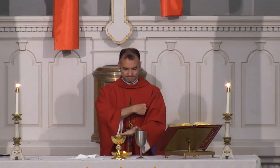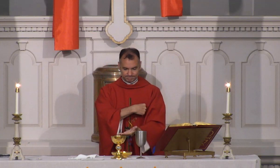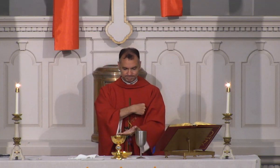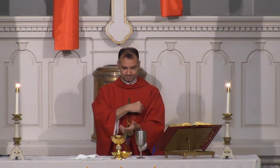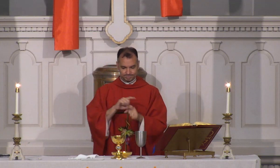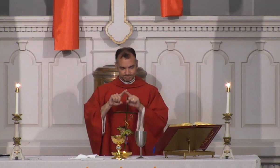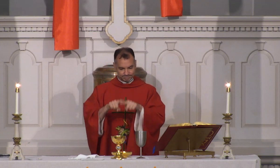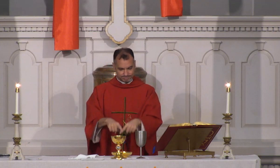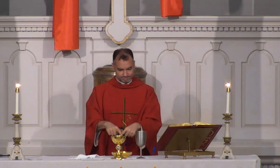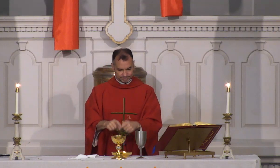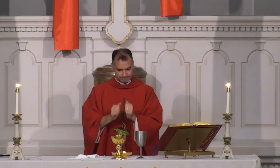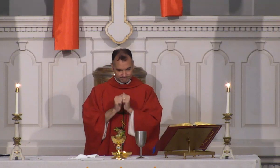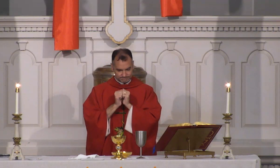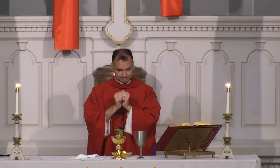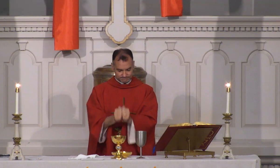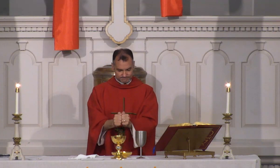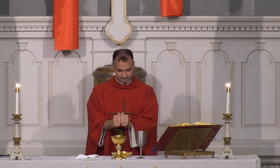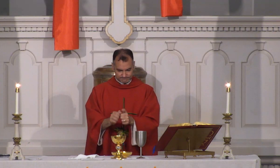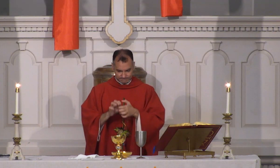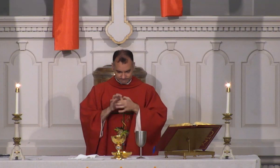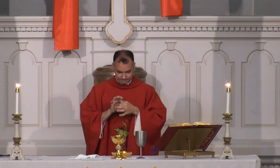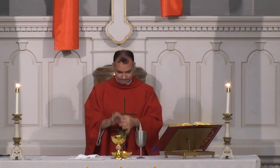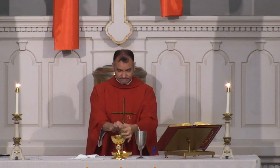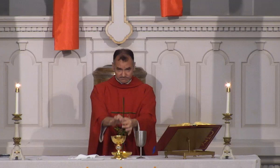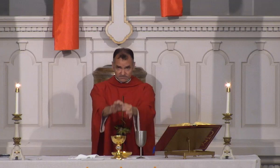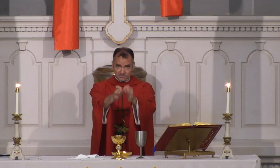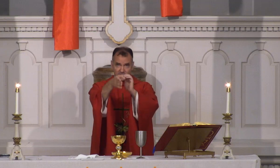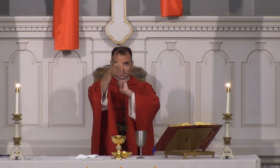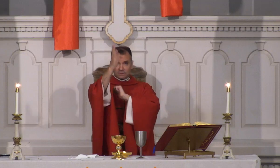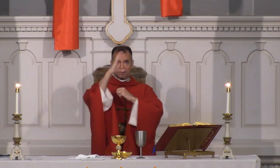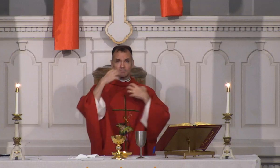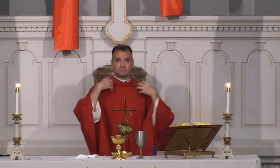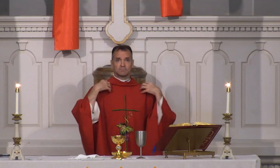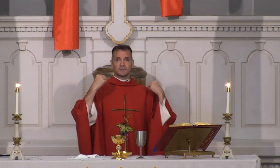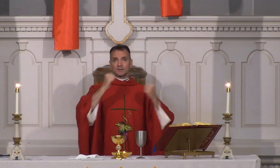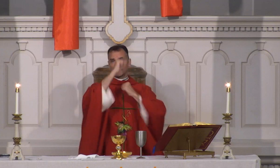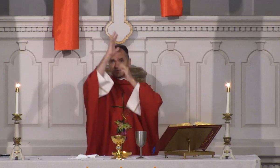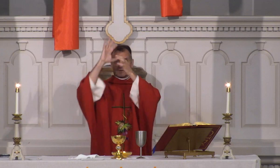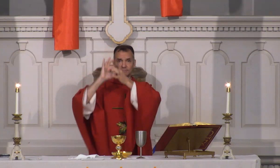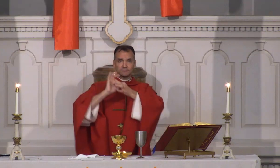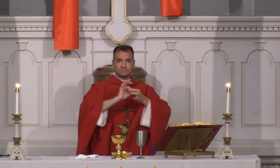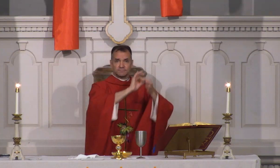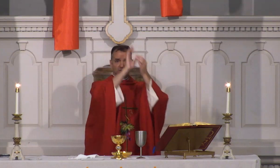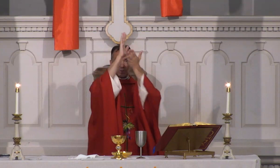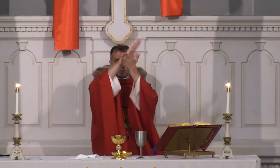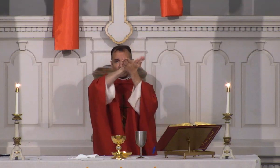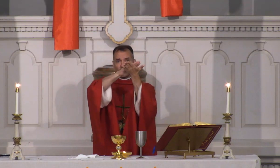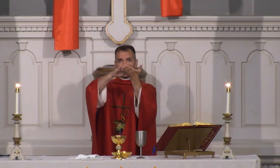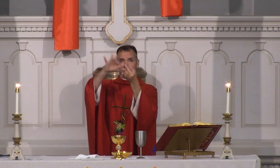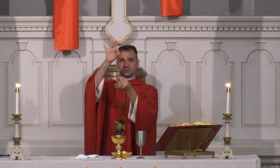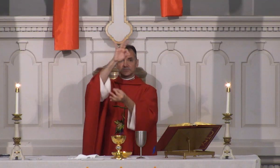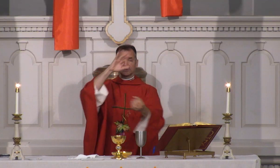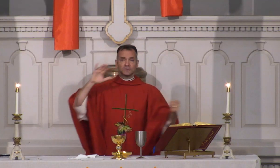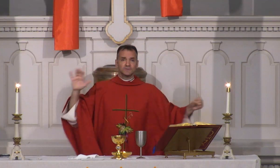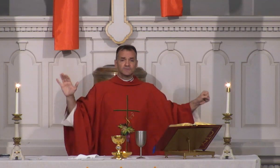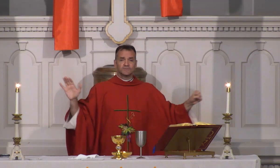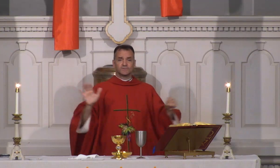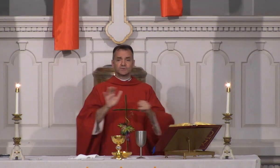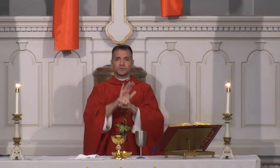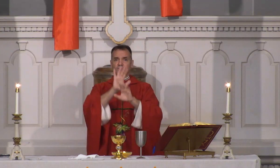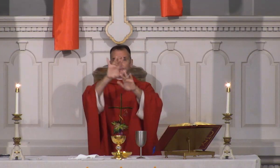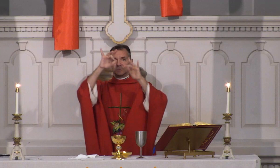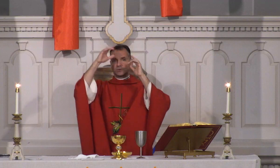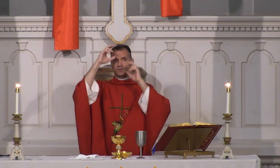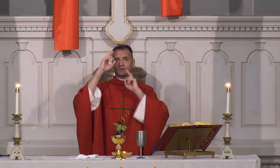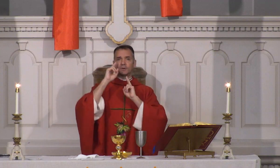Through him, and with him, and in him, O God, Almighty Father, in the unity of the Holy